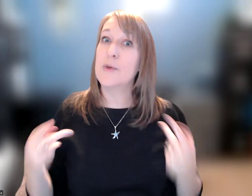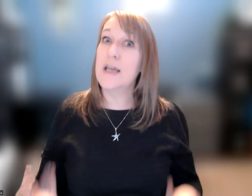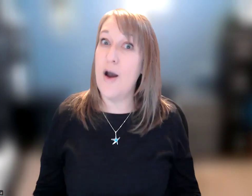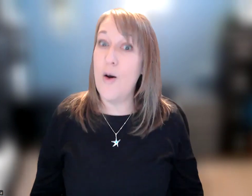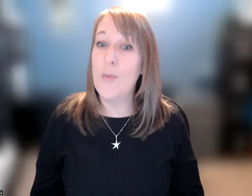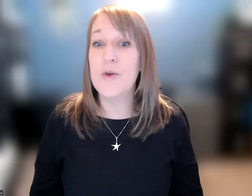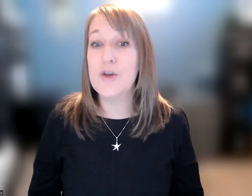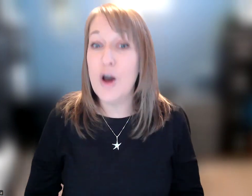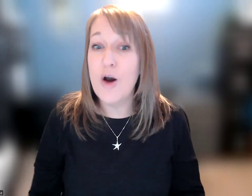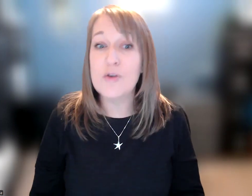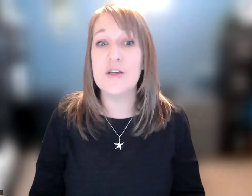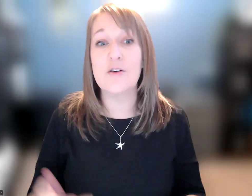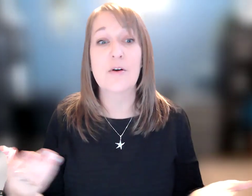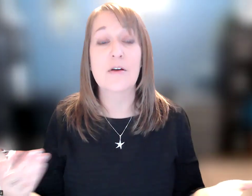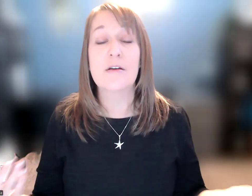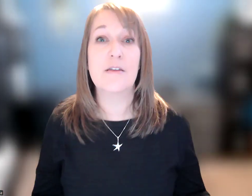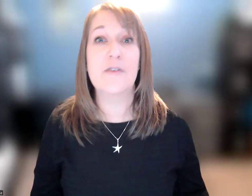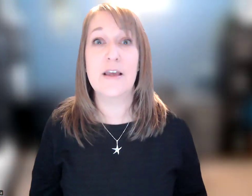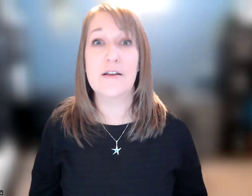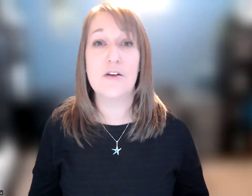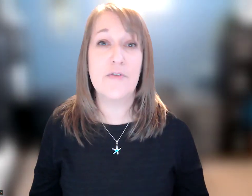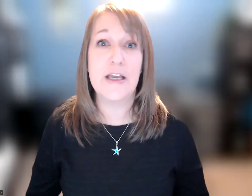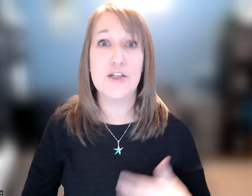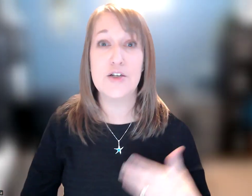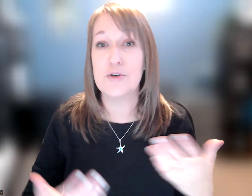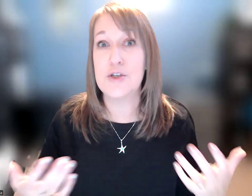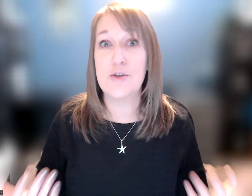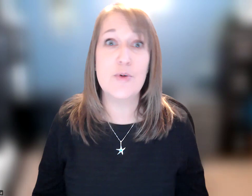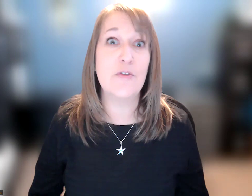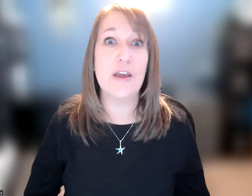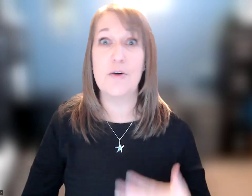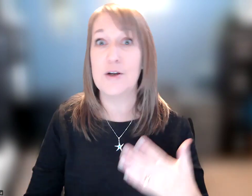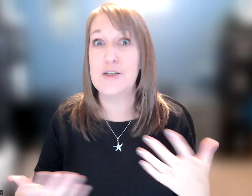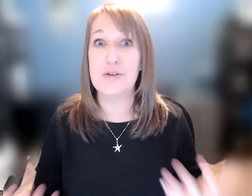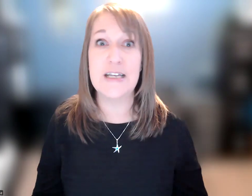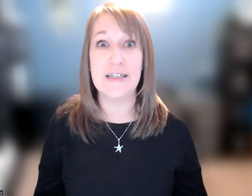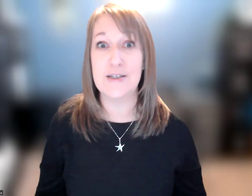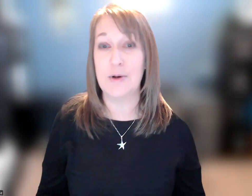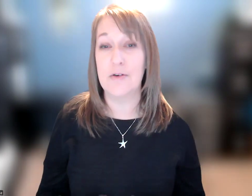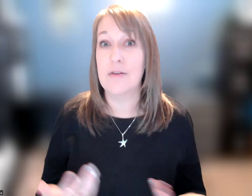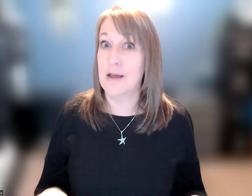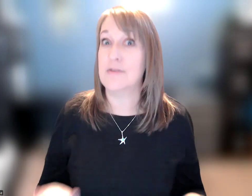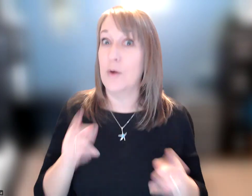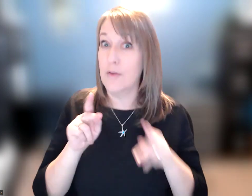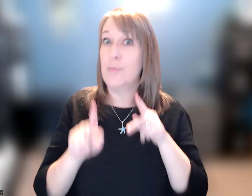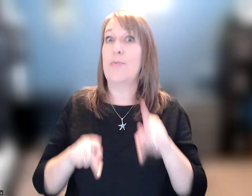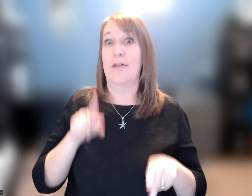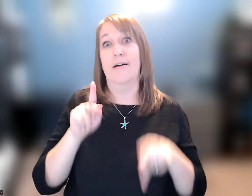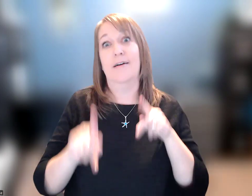we go, but when you go to on a vacation or to the movie or to a dentist or whatever, that's where the people are. You'll